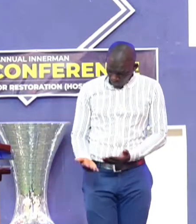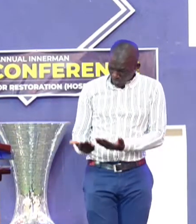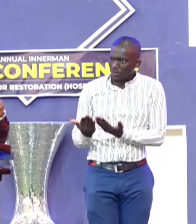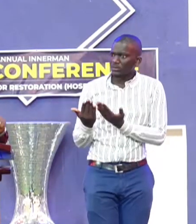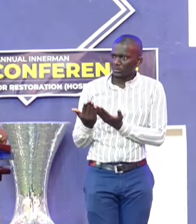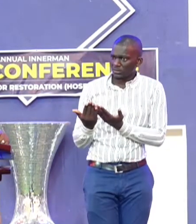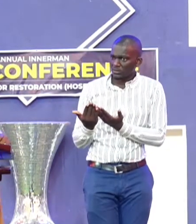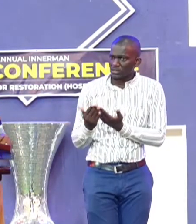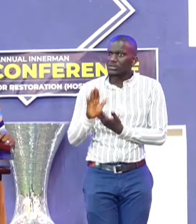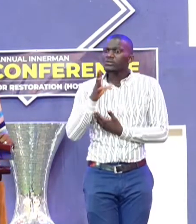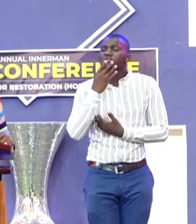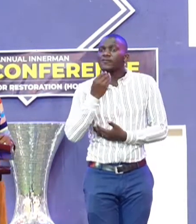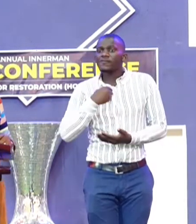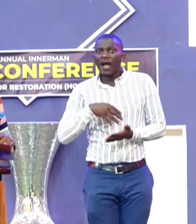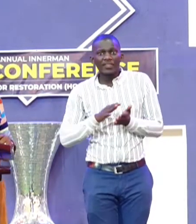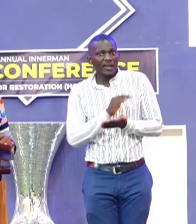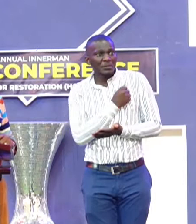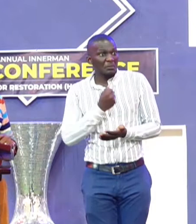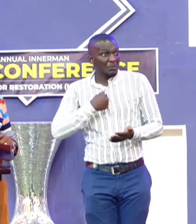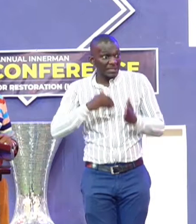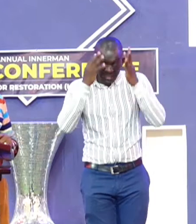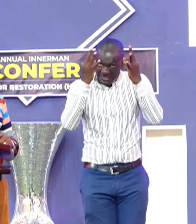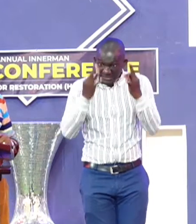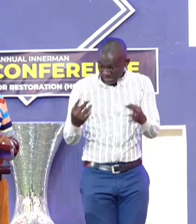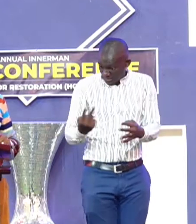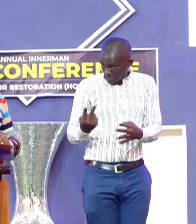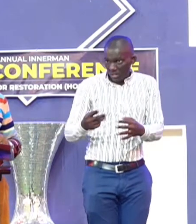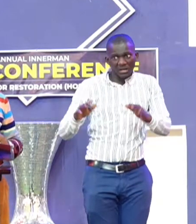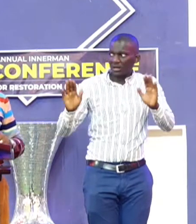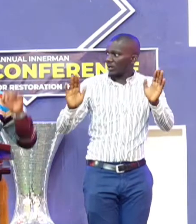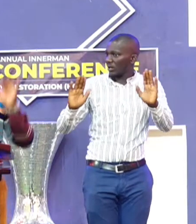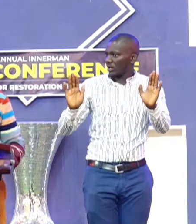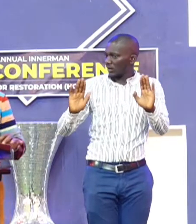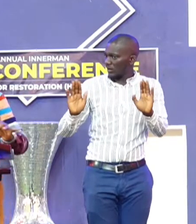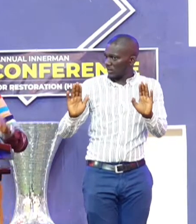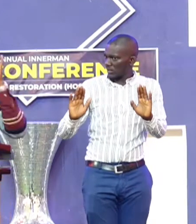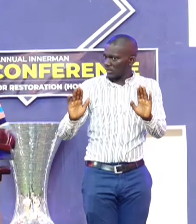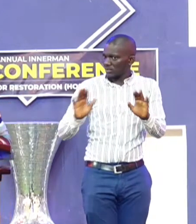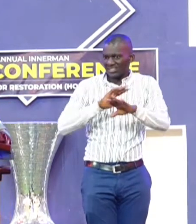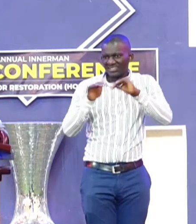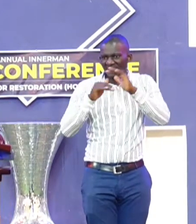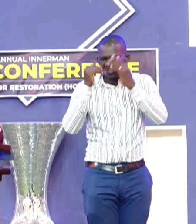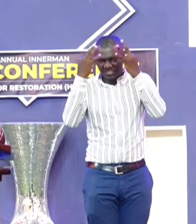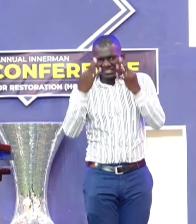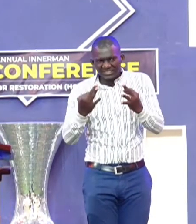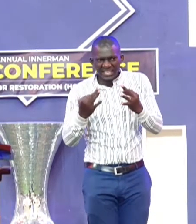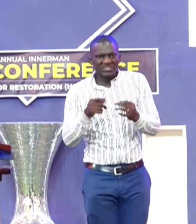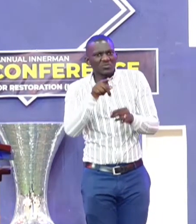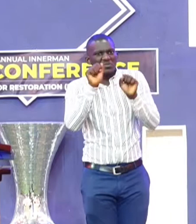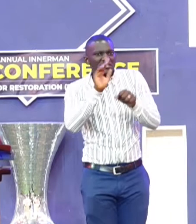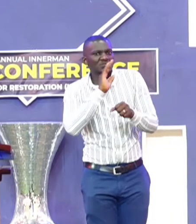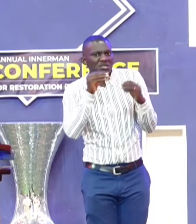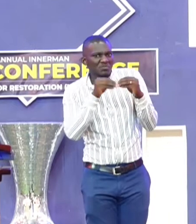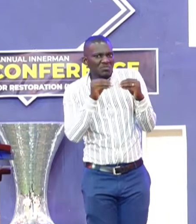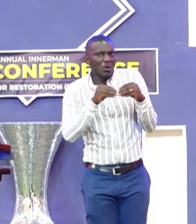wone tata wosibe basalawo. It's not the decision of your mama and your papa. Ntobere mulenzo obobere obobwe olime